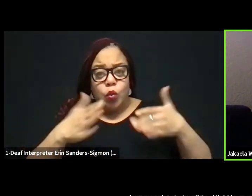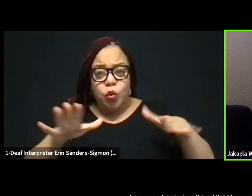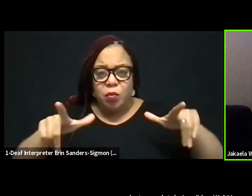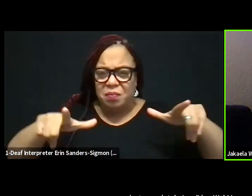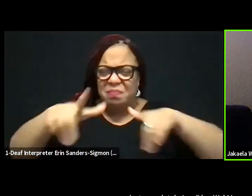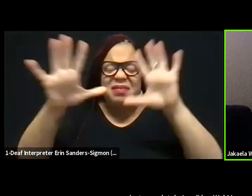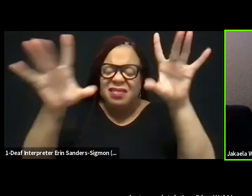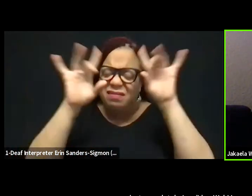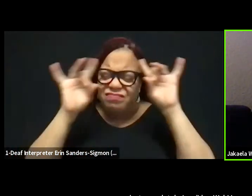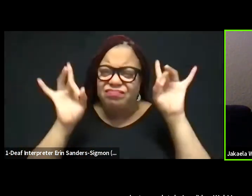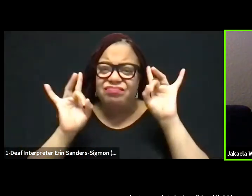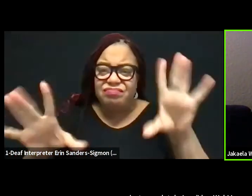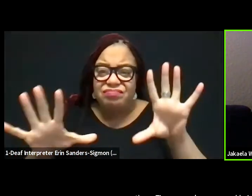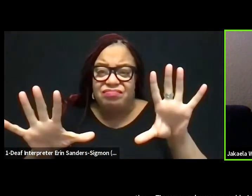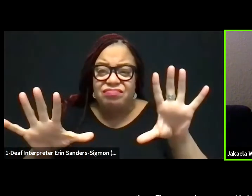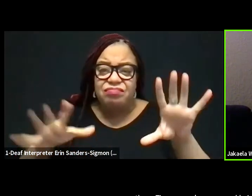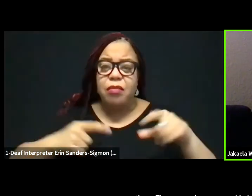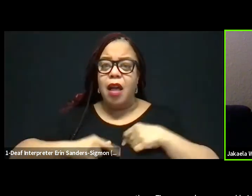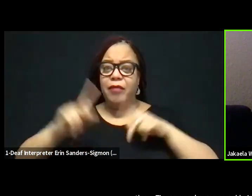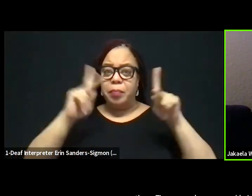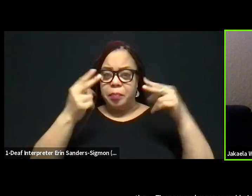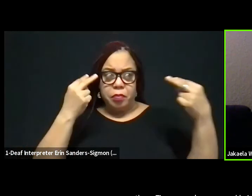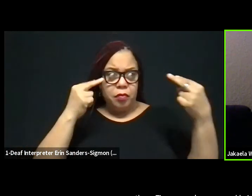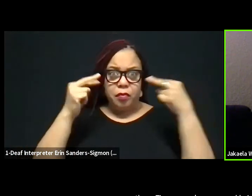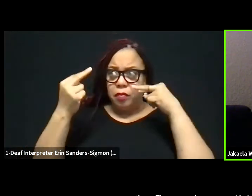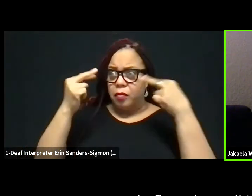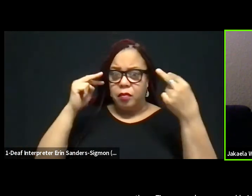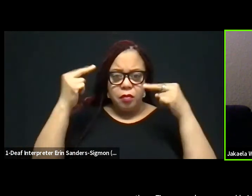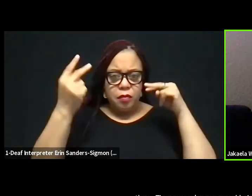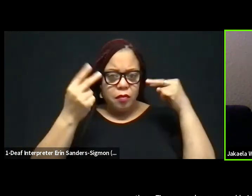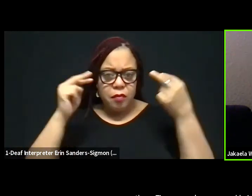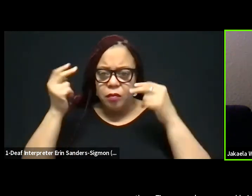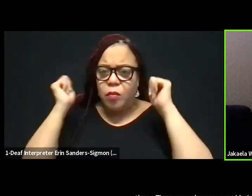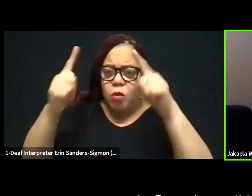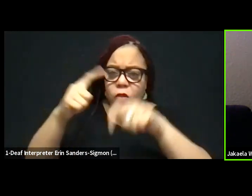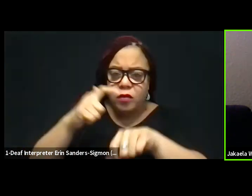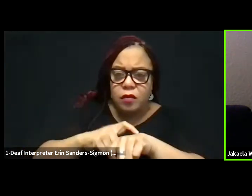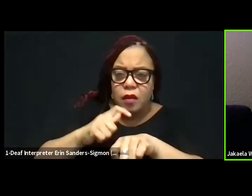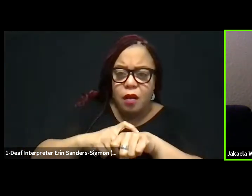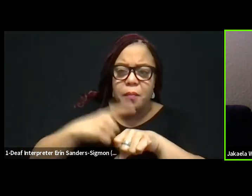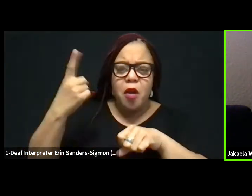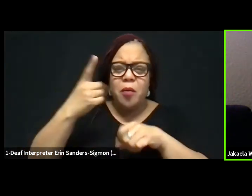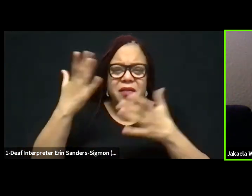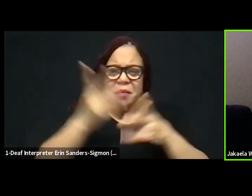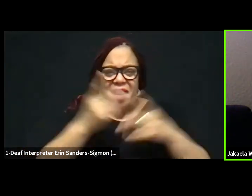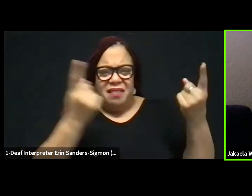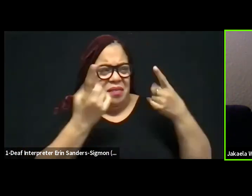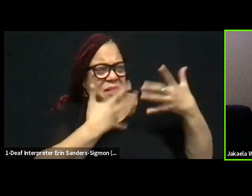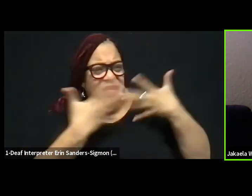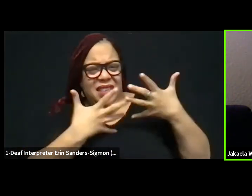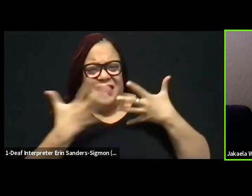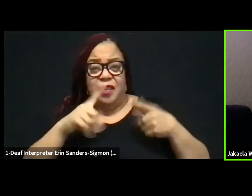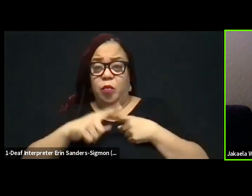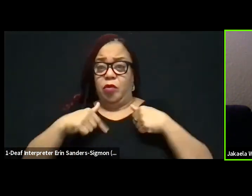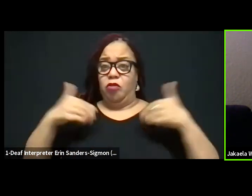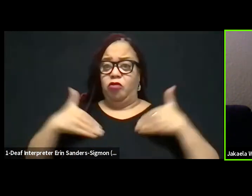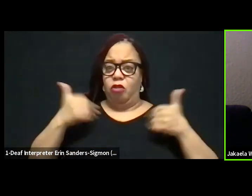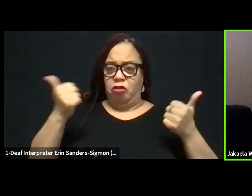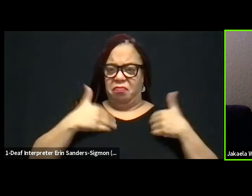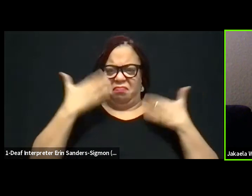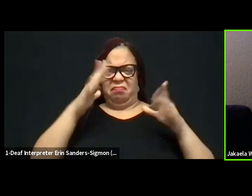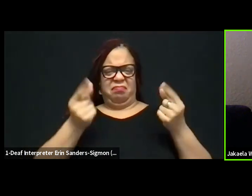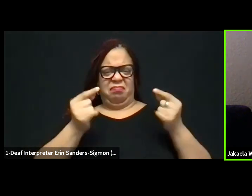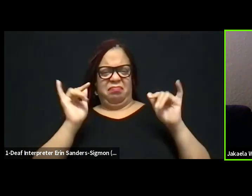was, either blood or something. It was always gunk on the floors, on the chairs. And it didn't seem like anybody necessarily